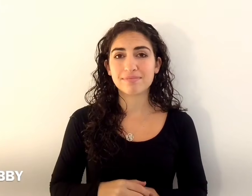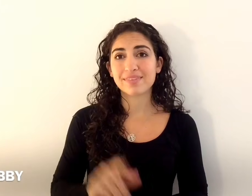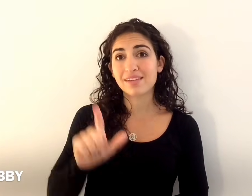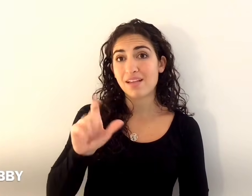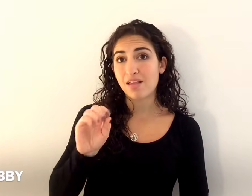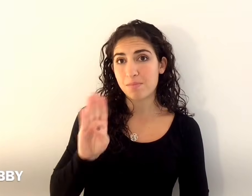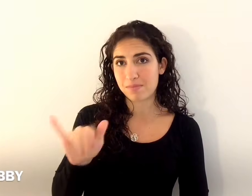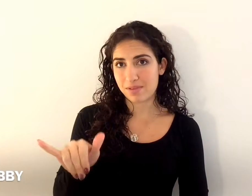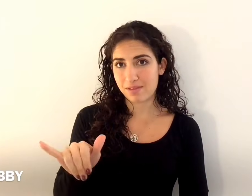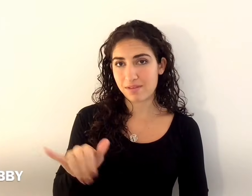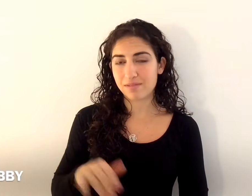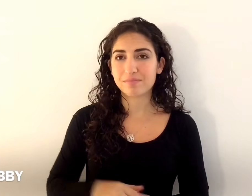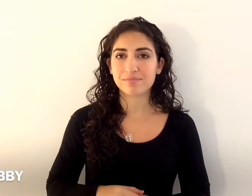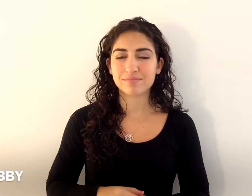lobby,